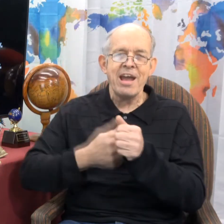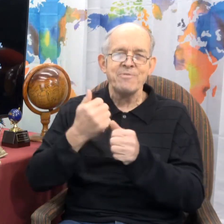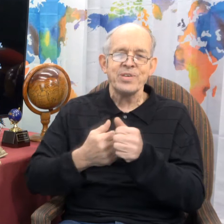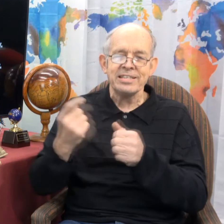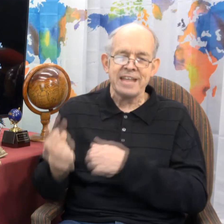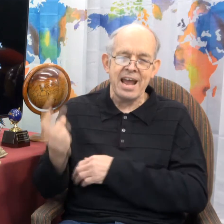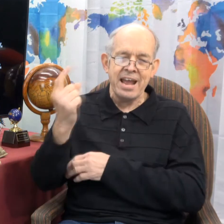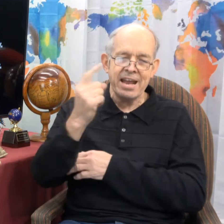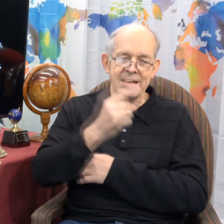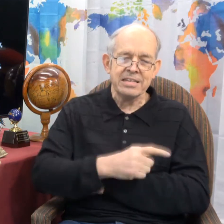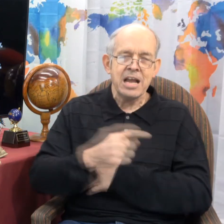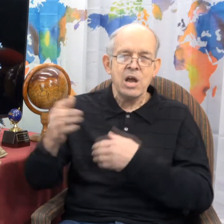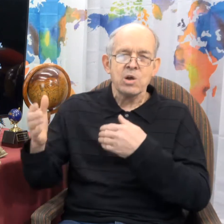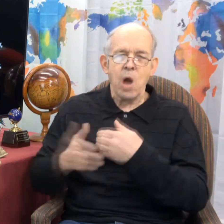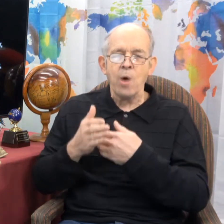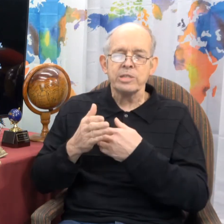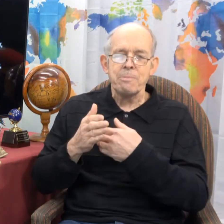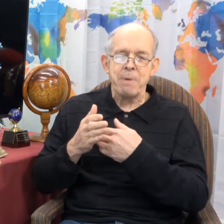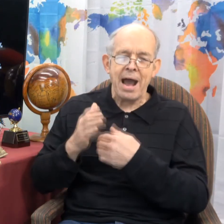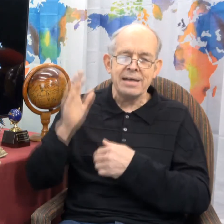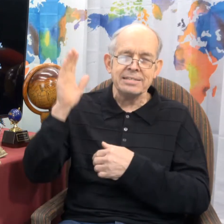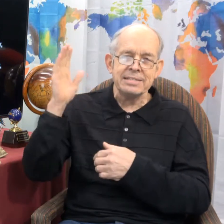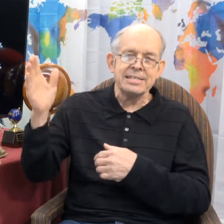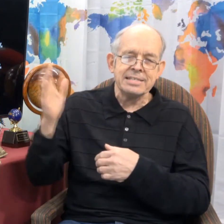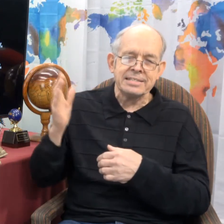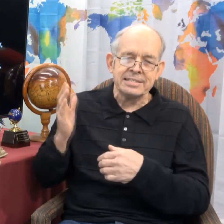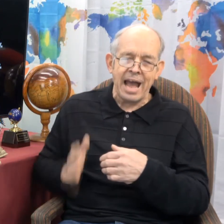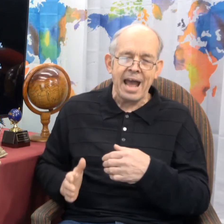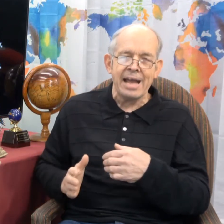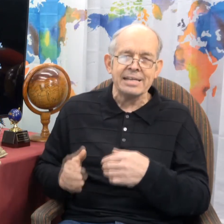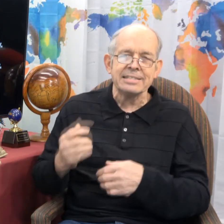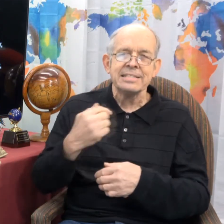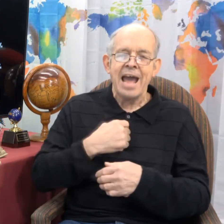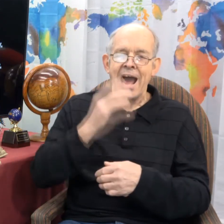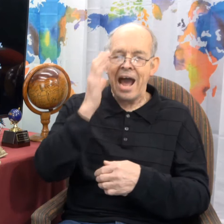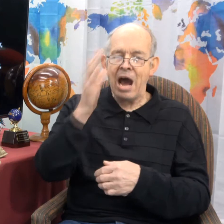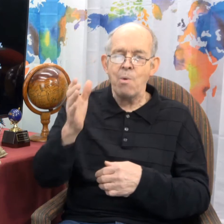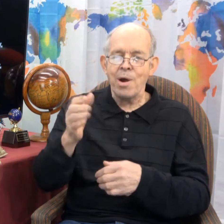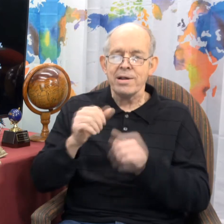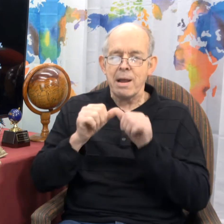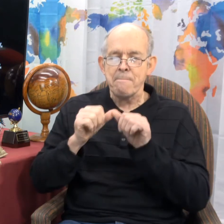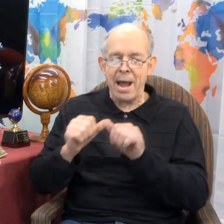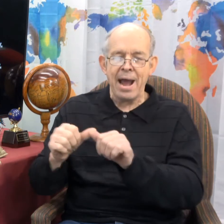every day. Crouching by his side, I wanna